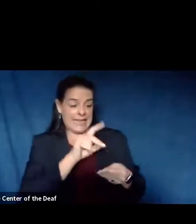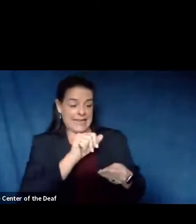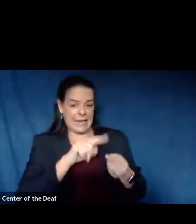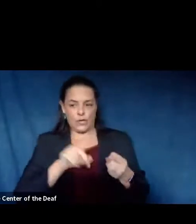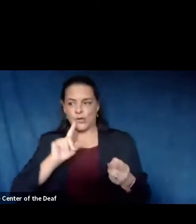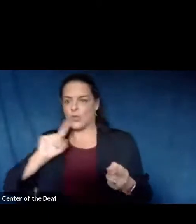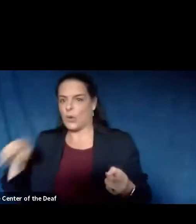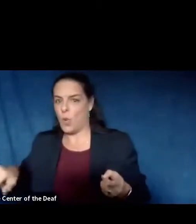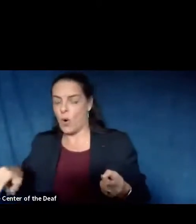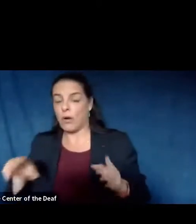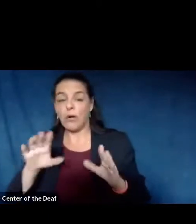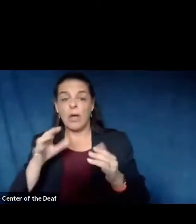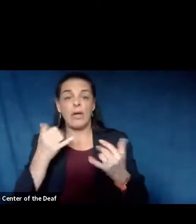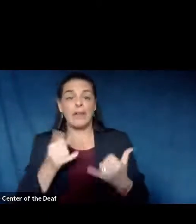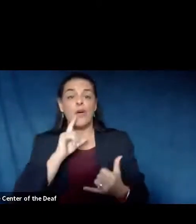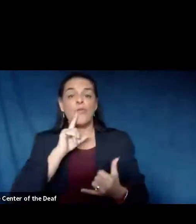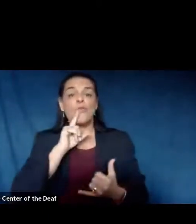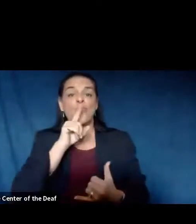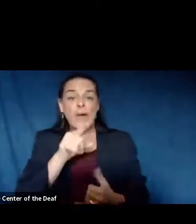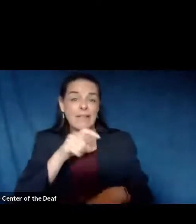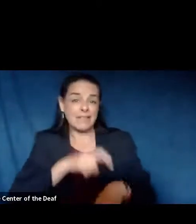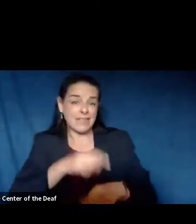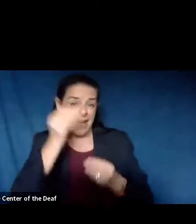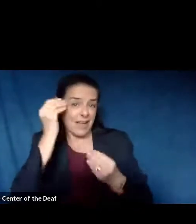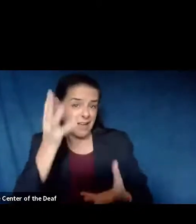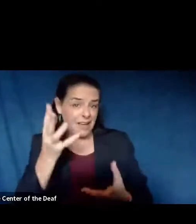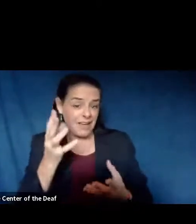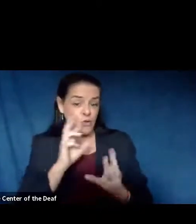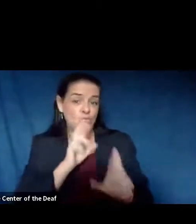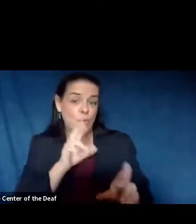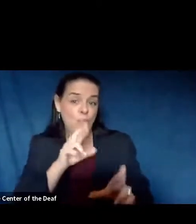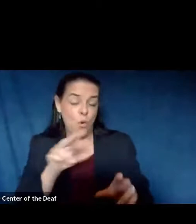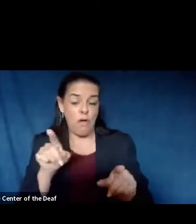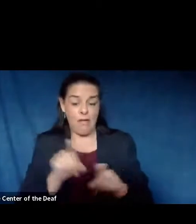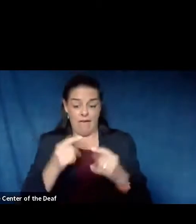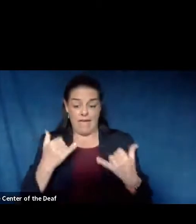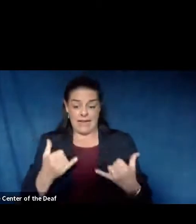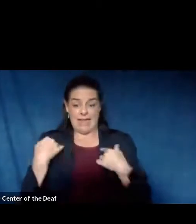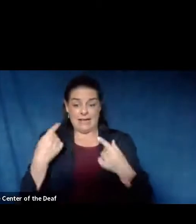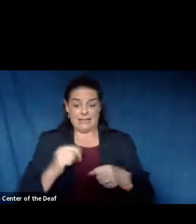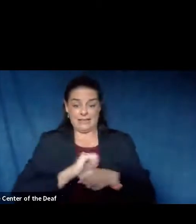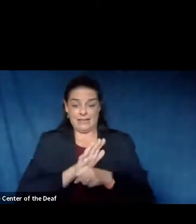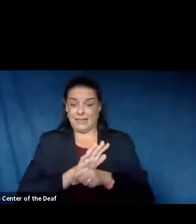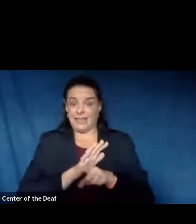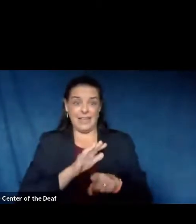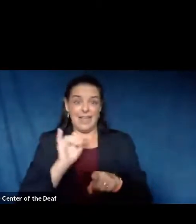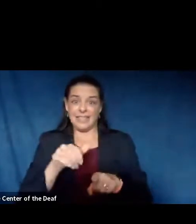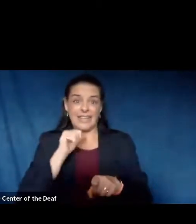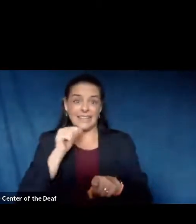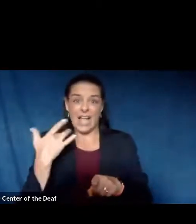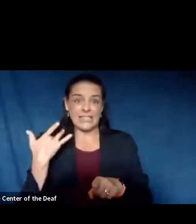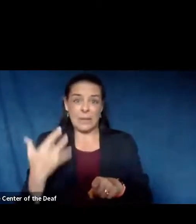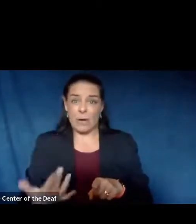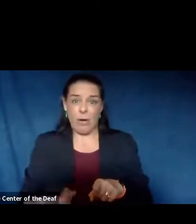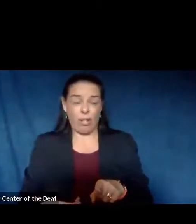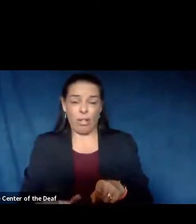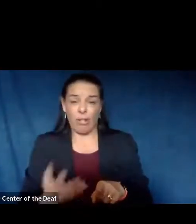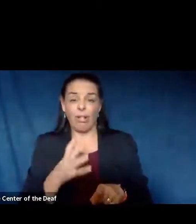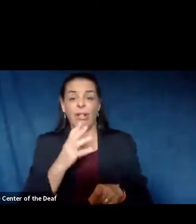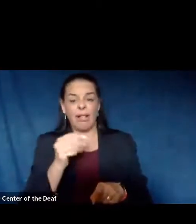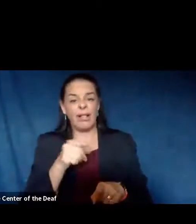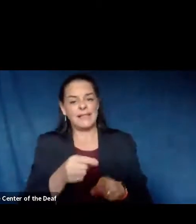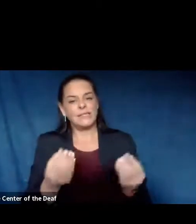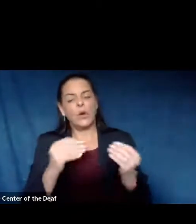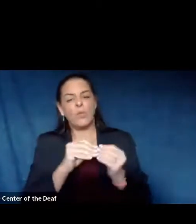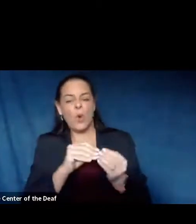Producing real-time data at this level that we've been doing during the pandemic is not typical, and it lends itself more towards